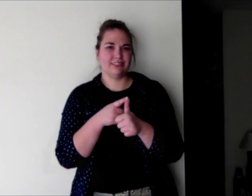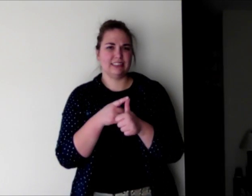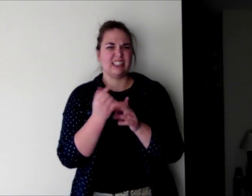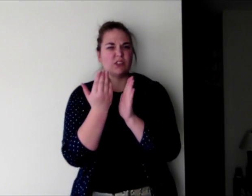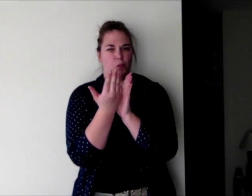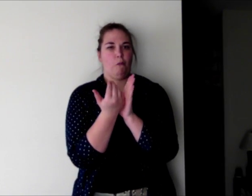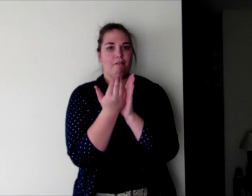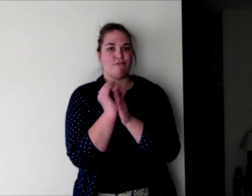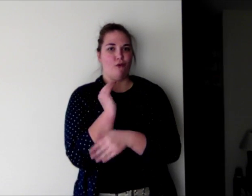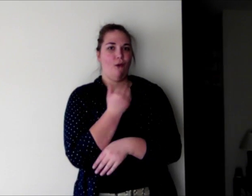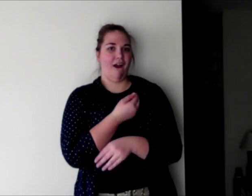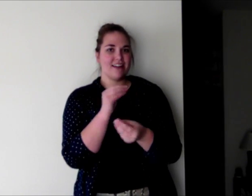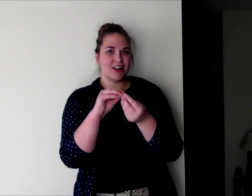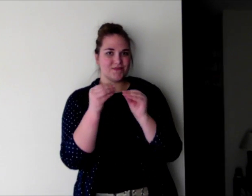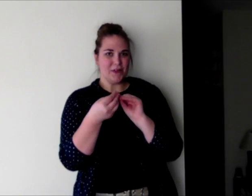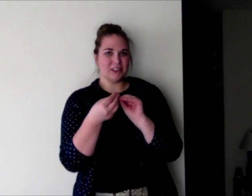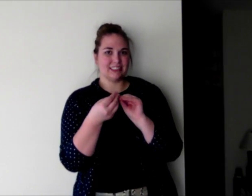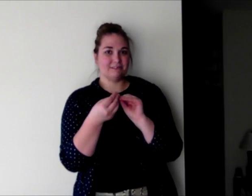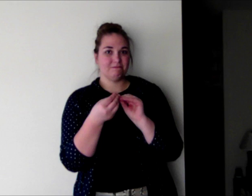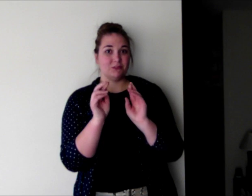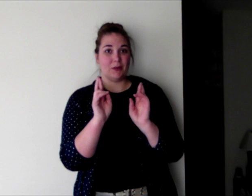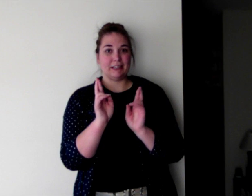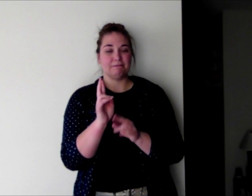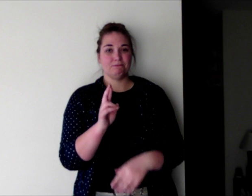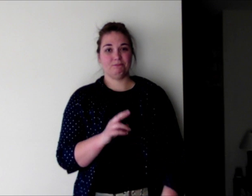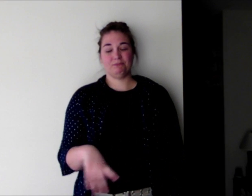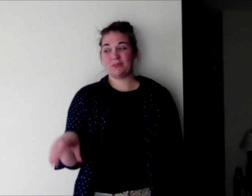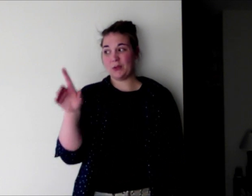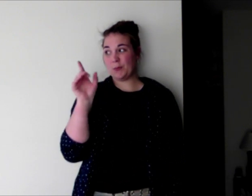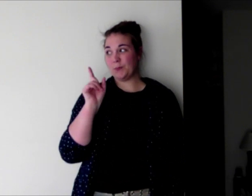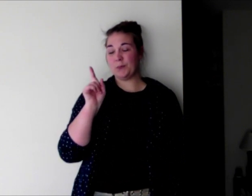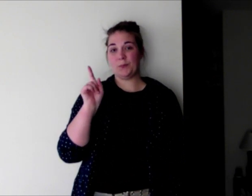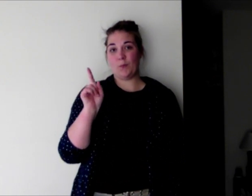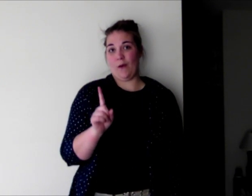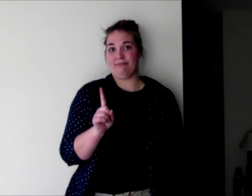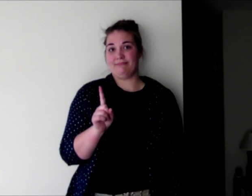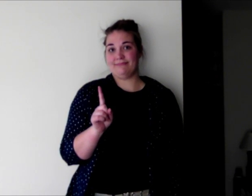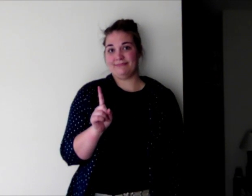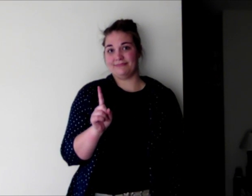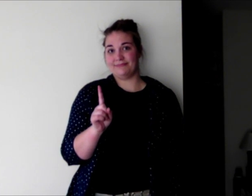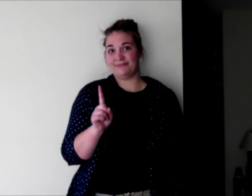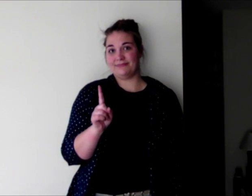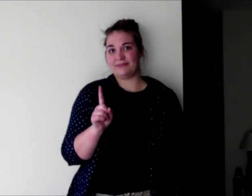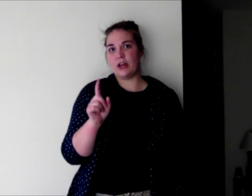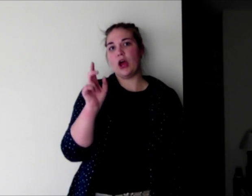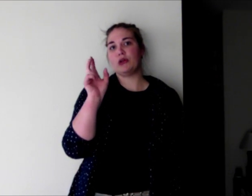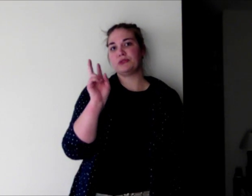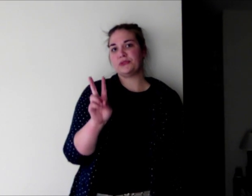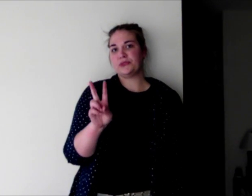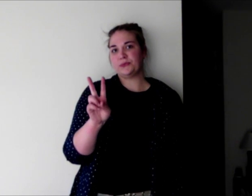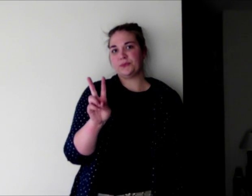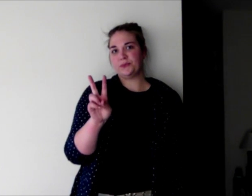use. First, we're going to review our numbers. Are you ready? 1,